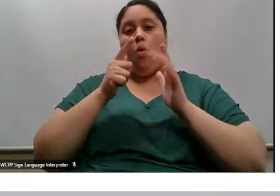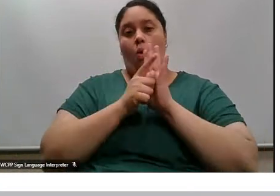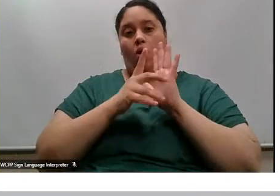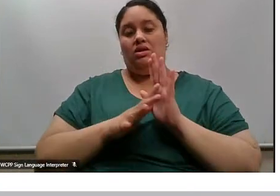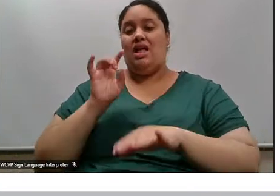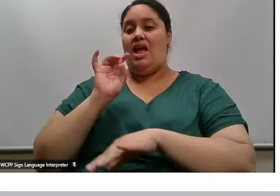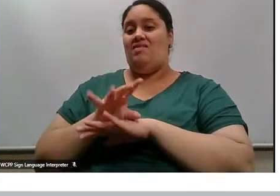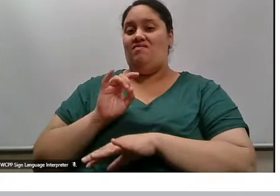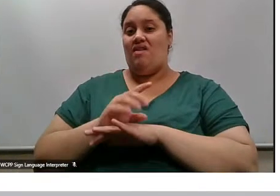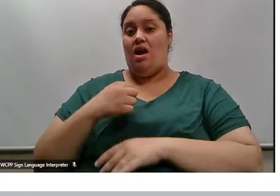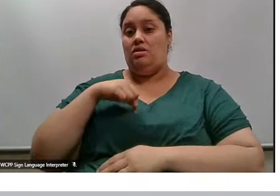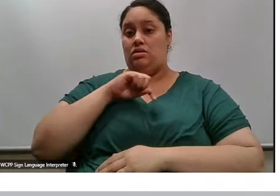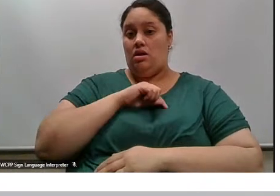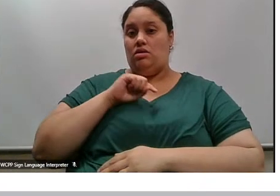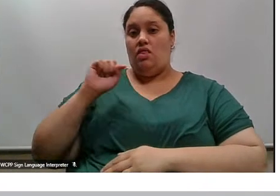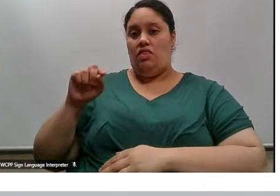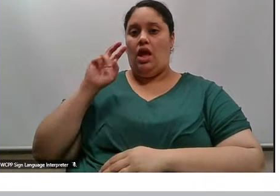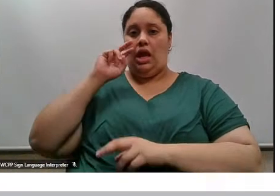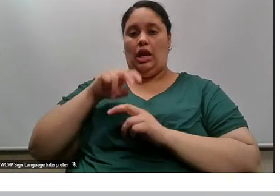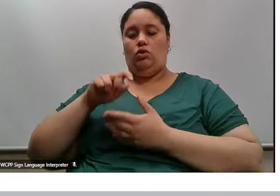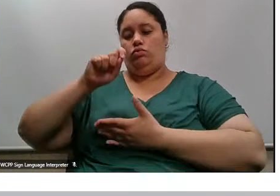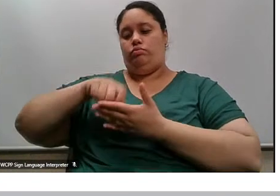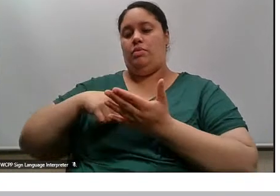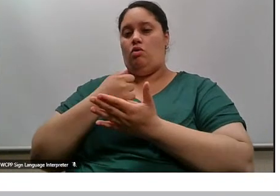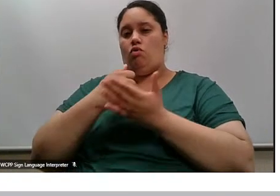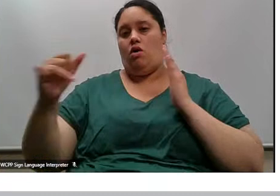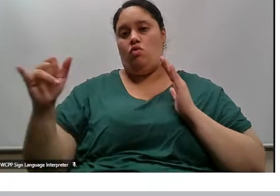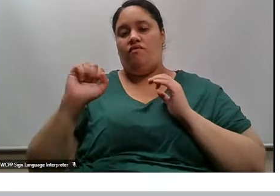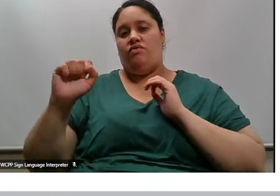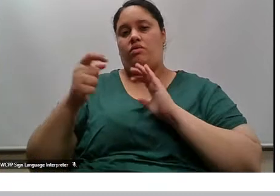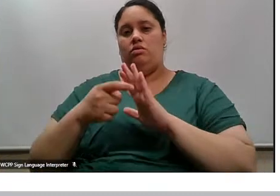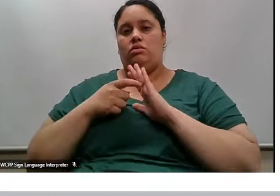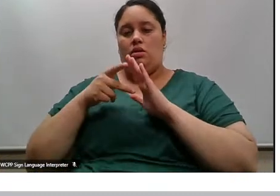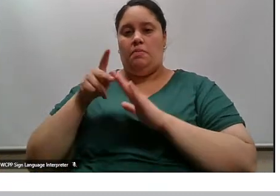advised us to actually write off